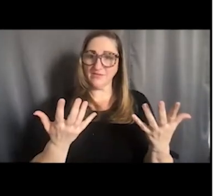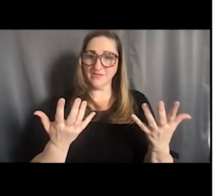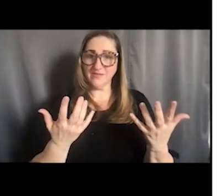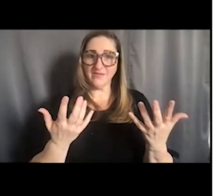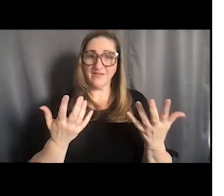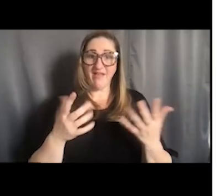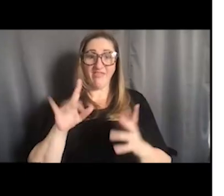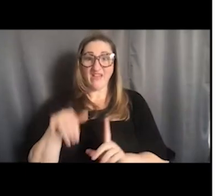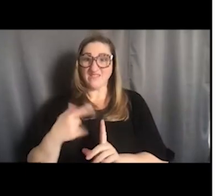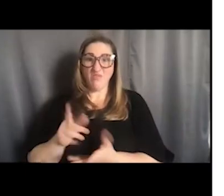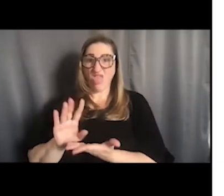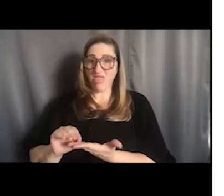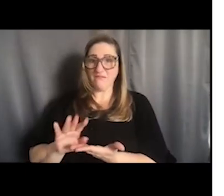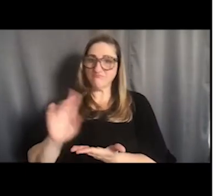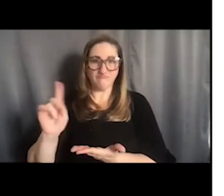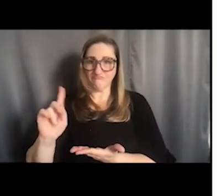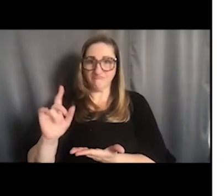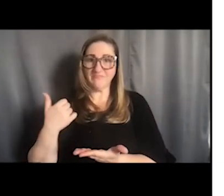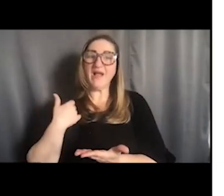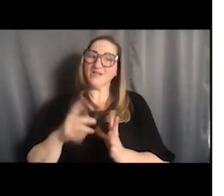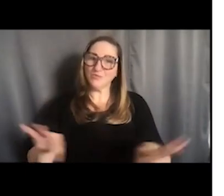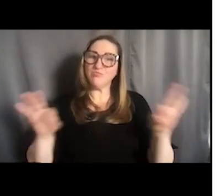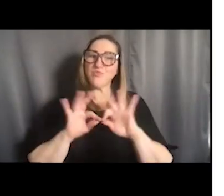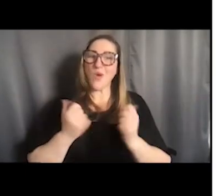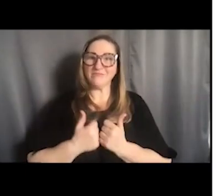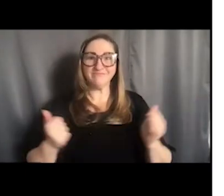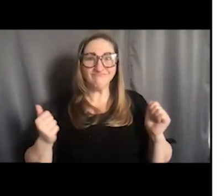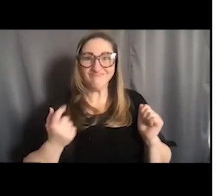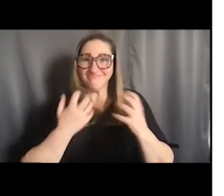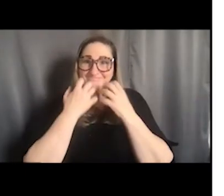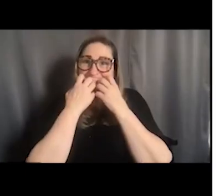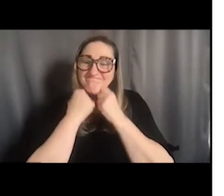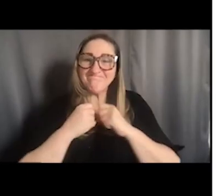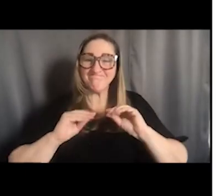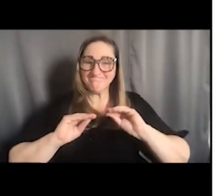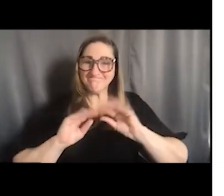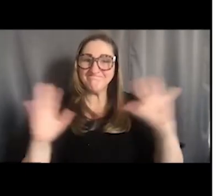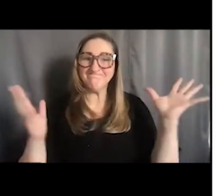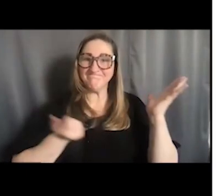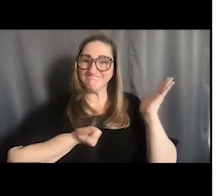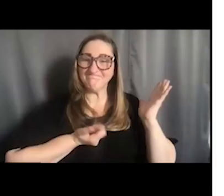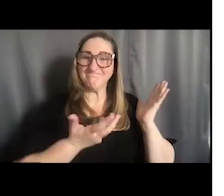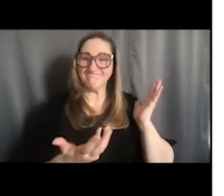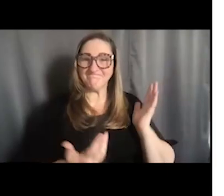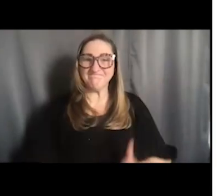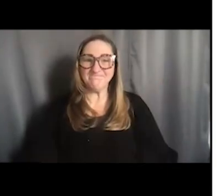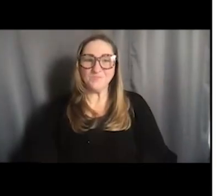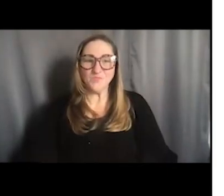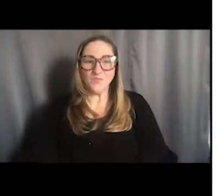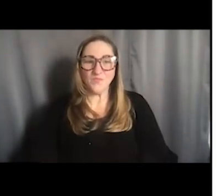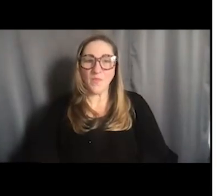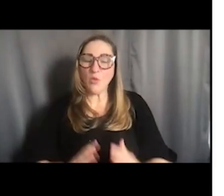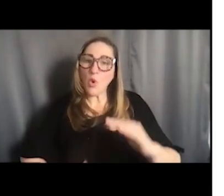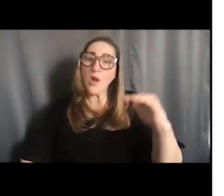not something that can be sidelined. It's a part of how we exist as people in a society. We want it to be a just, attainable,